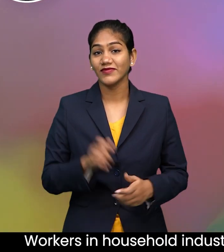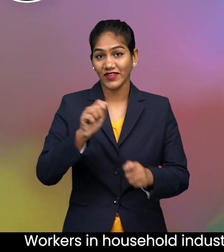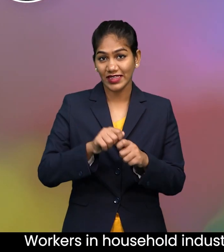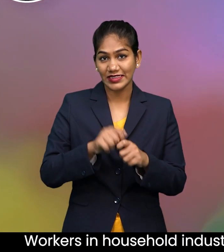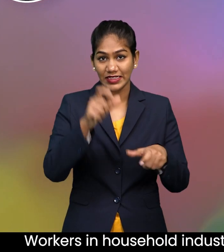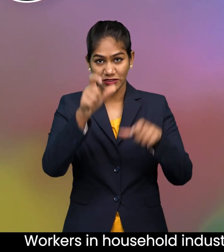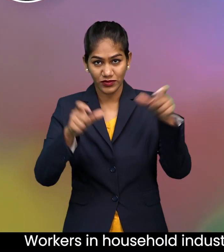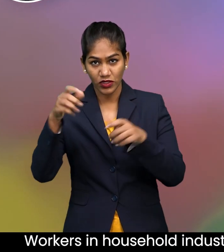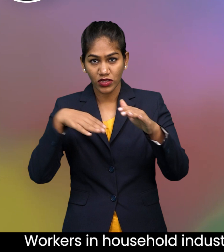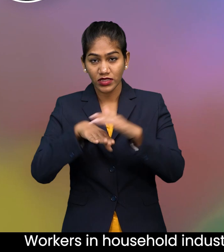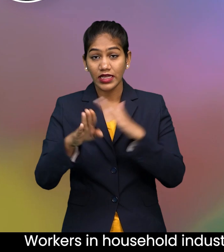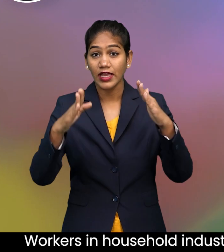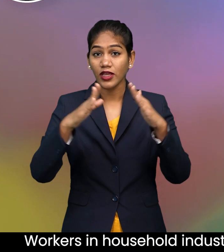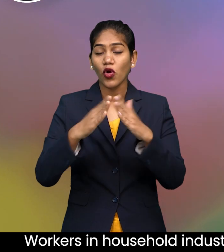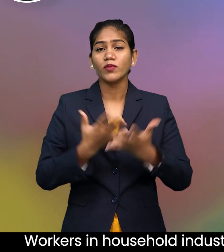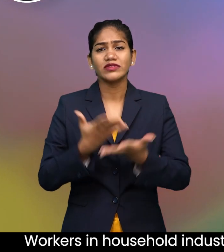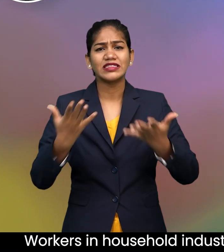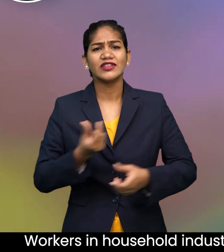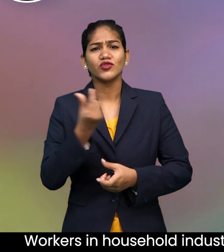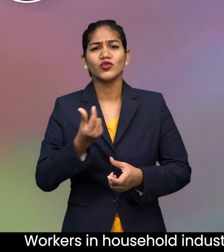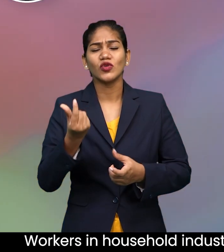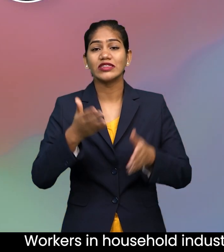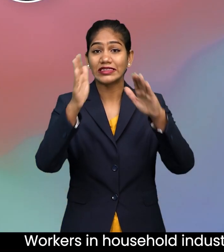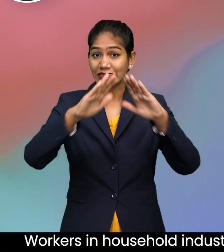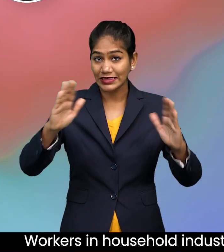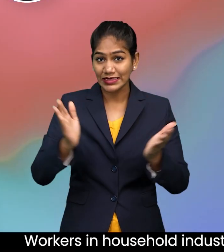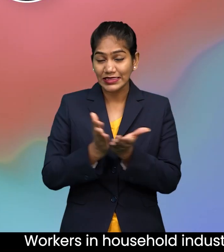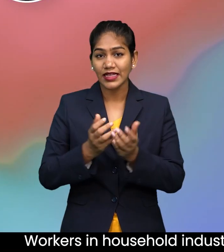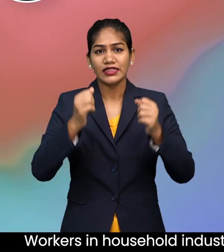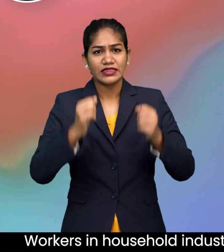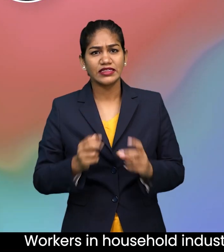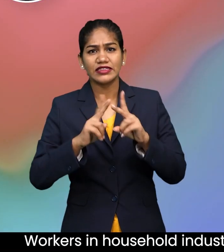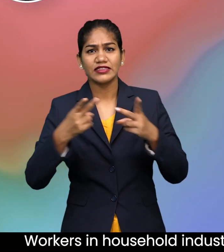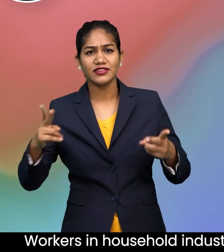Workers in household industries would be those who are manufacturing